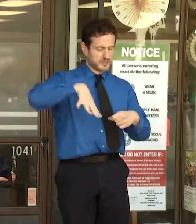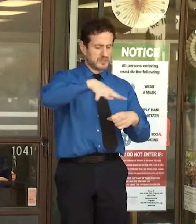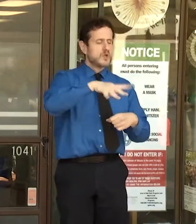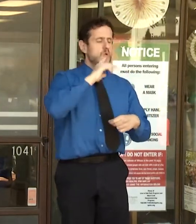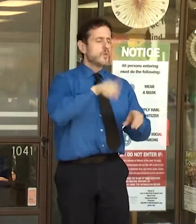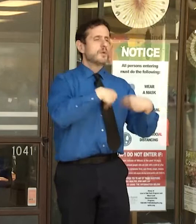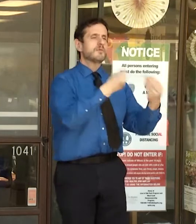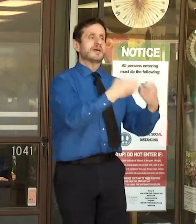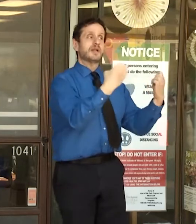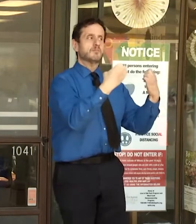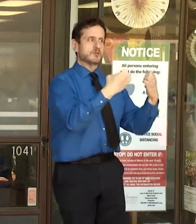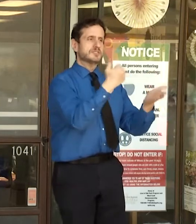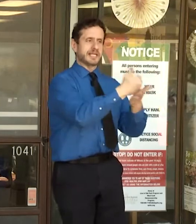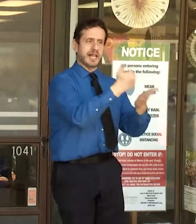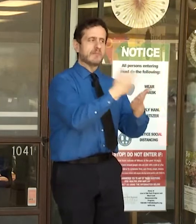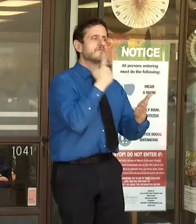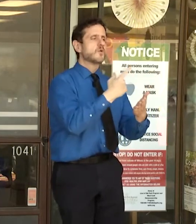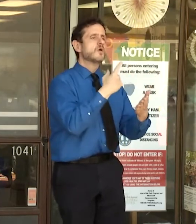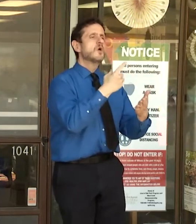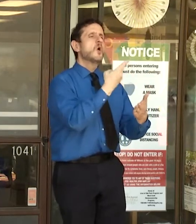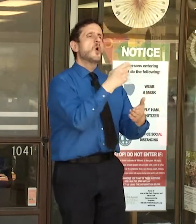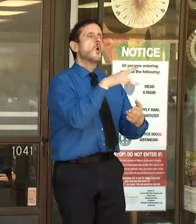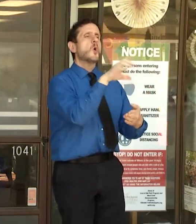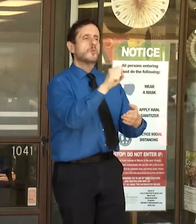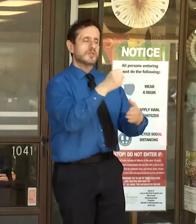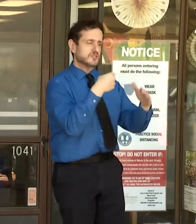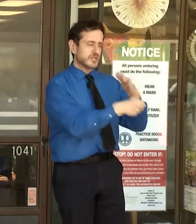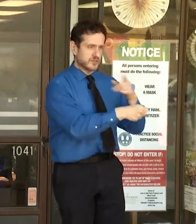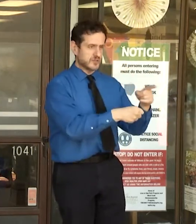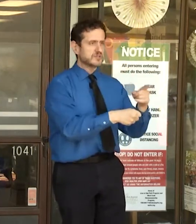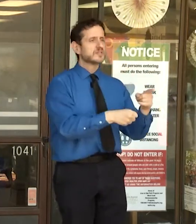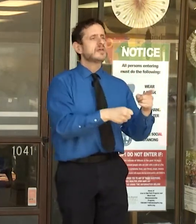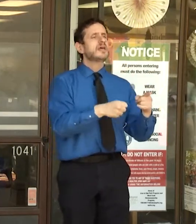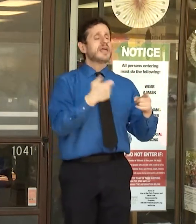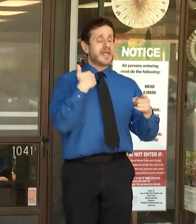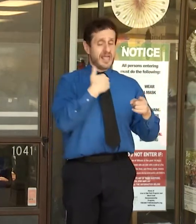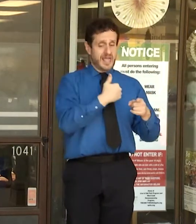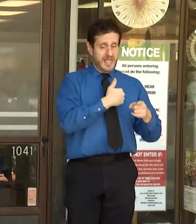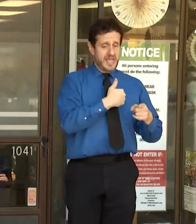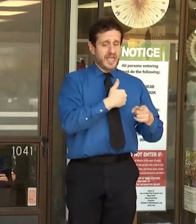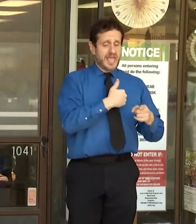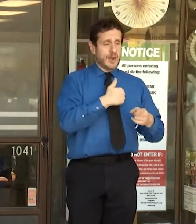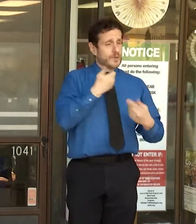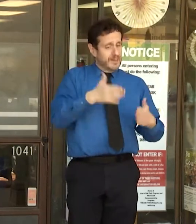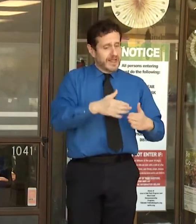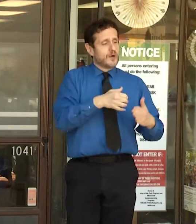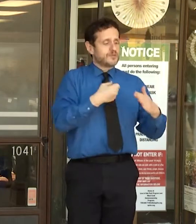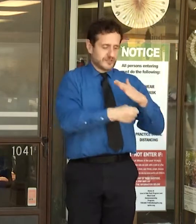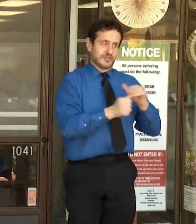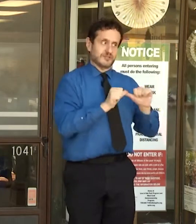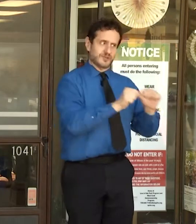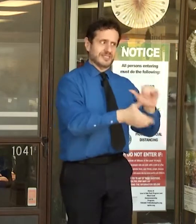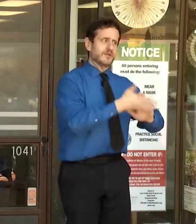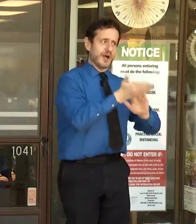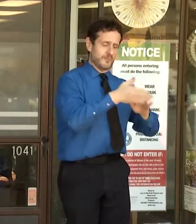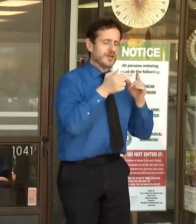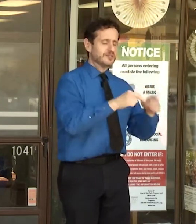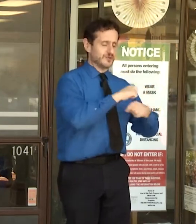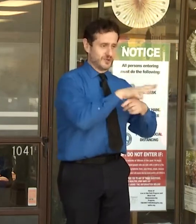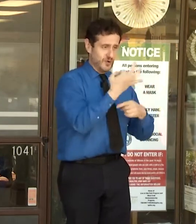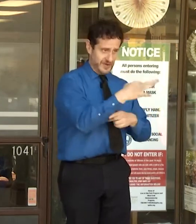shelters as they adapted to the new demands for shelter in a COVID-19 pandemic. We also formed a